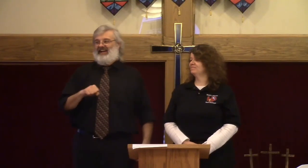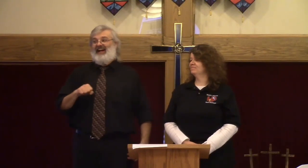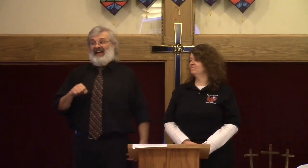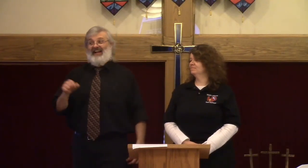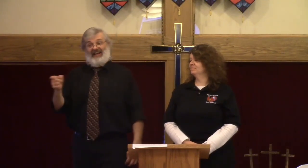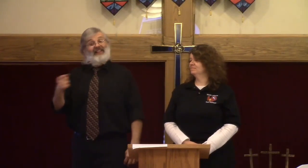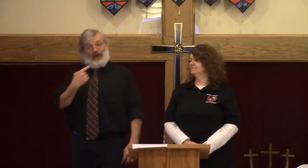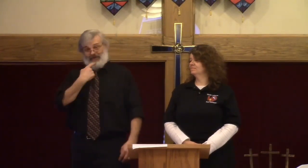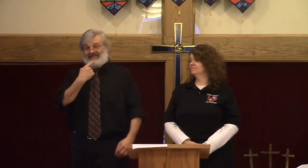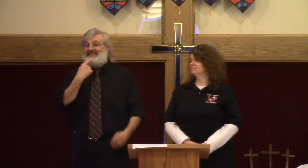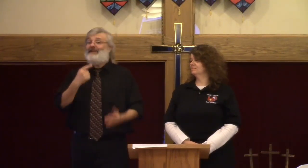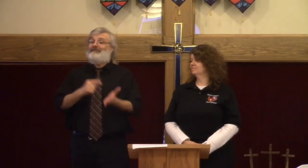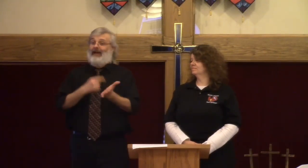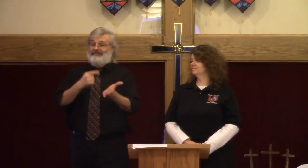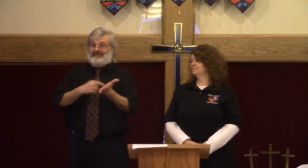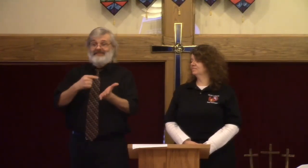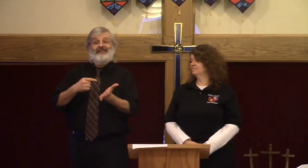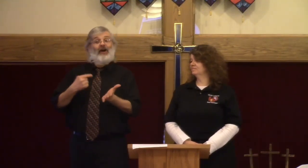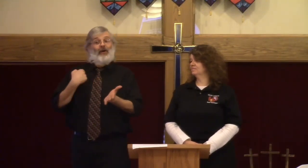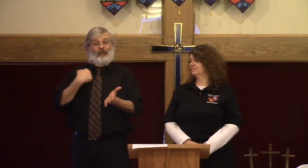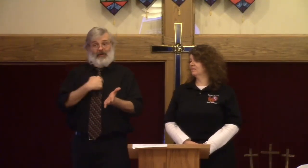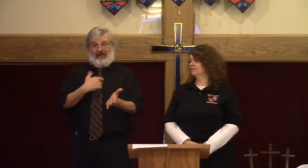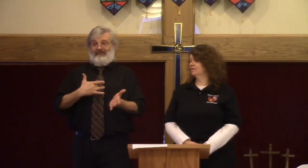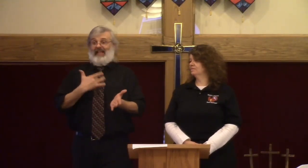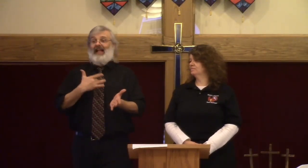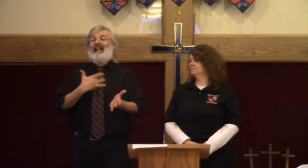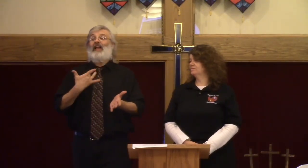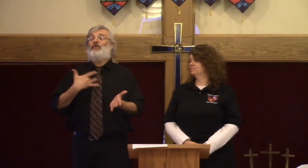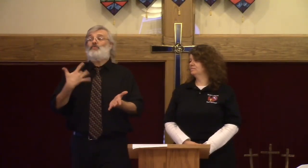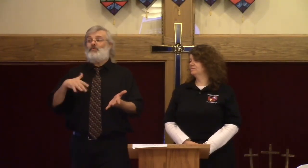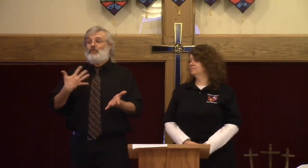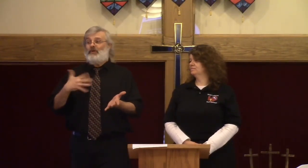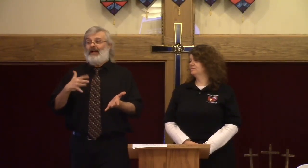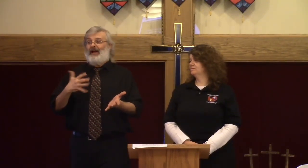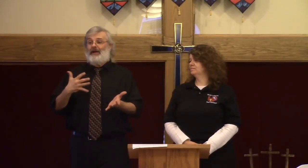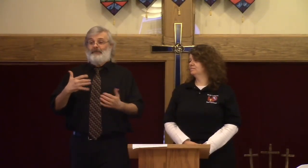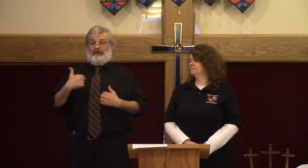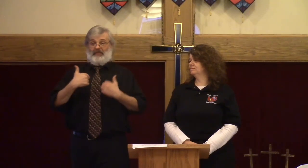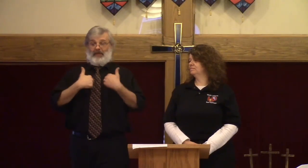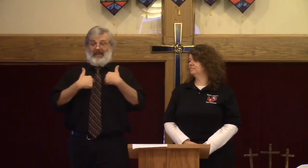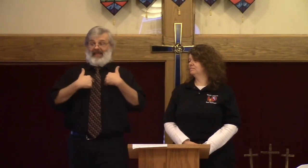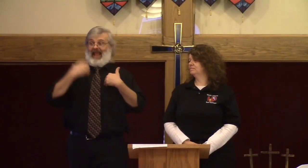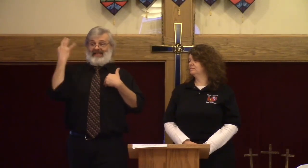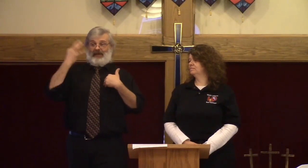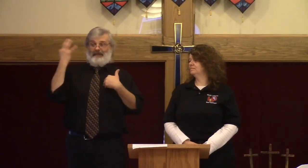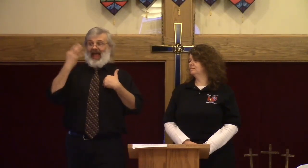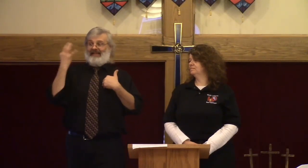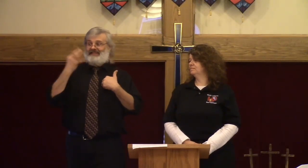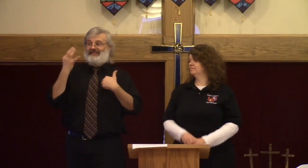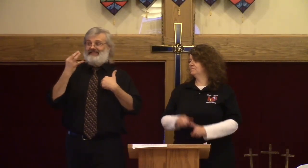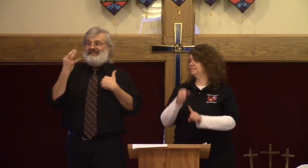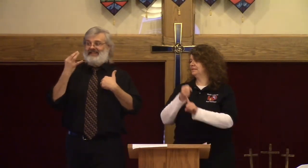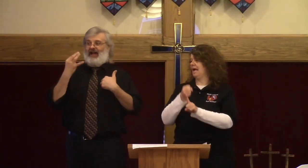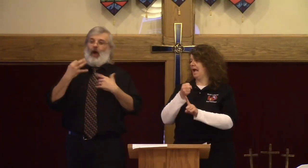There was a time when him as the pastor was getting attacked all of the